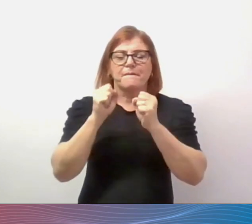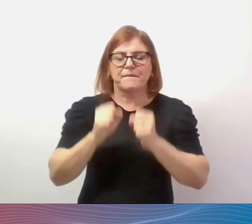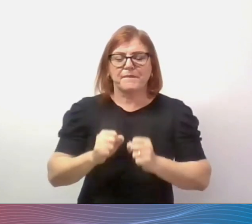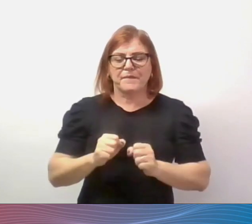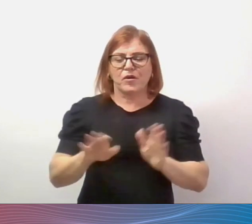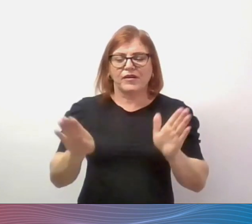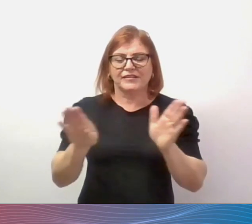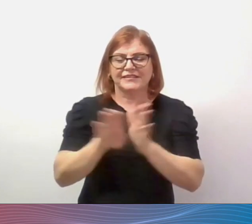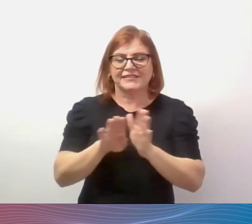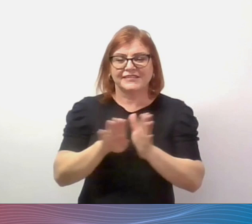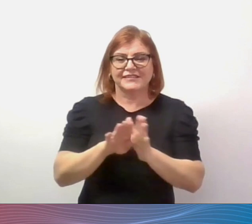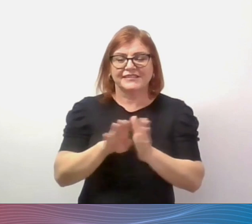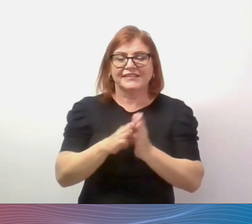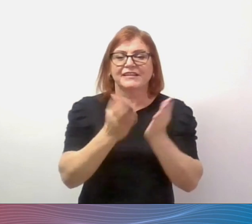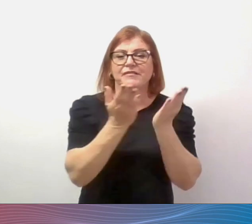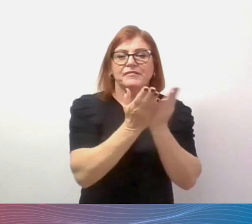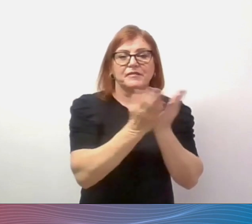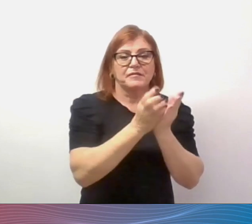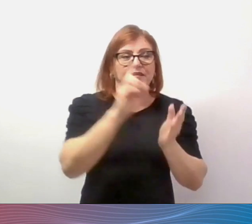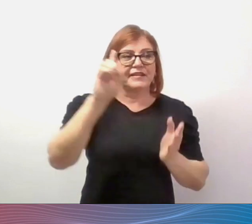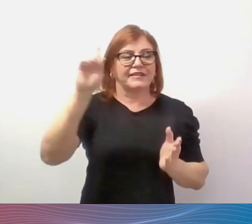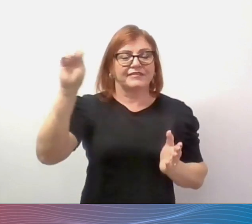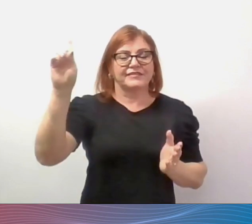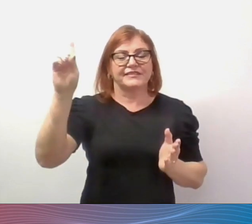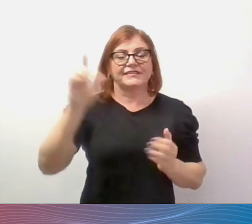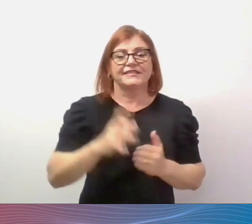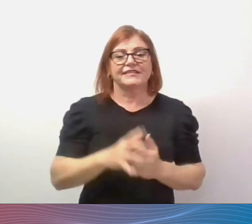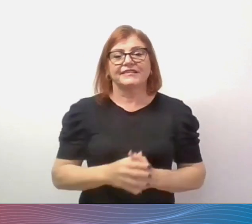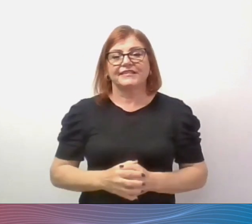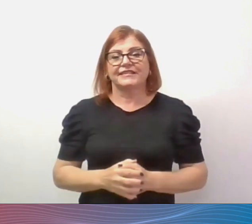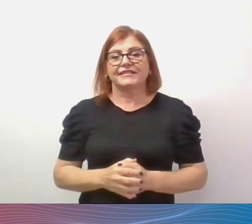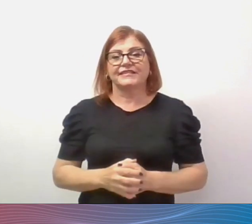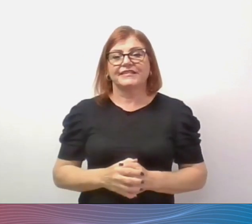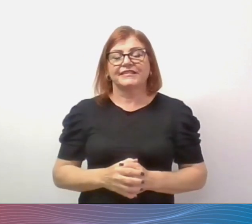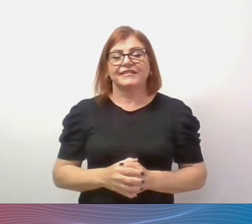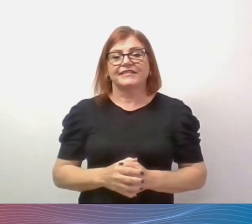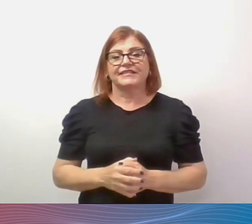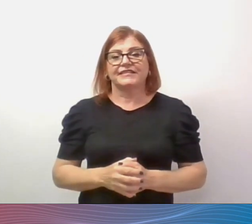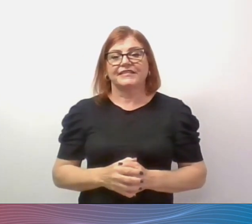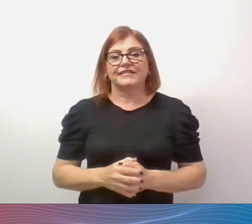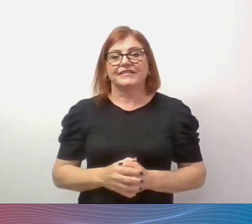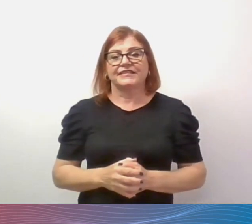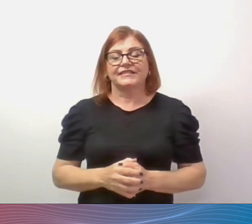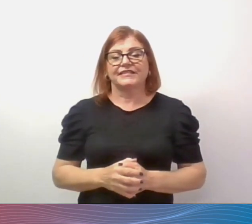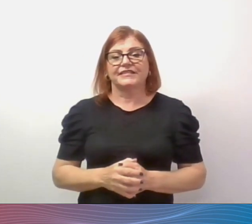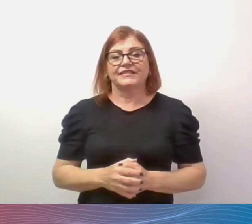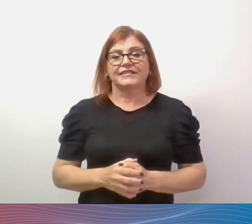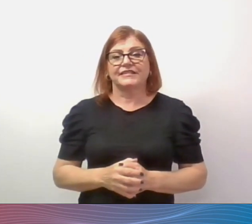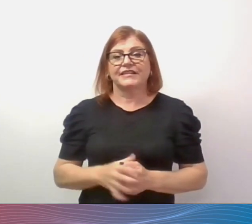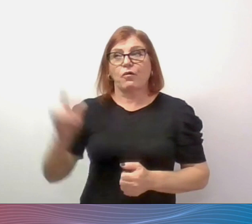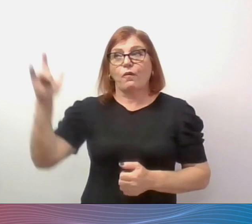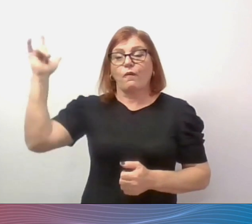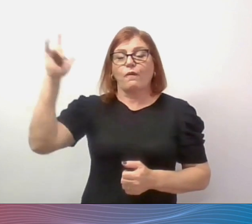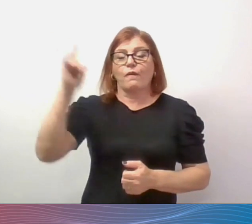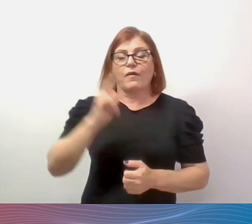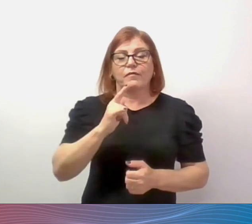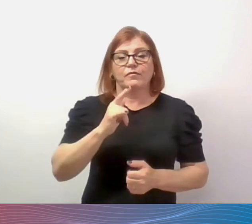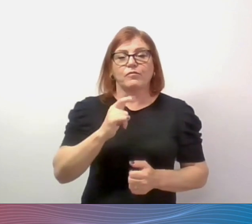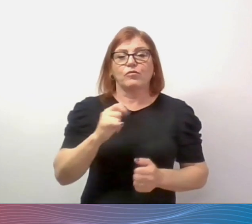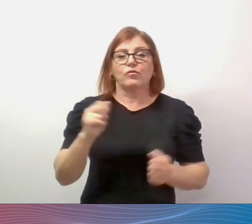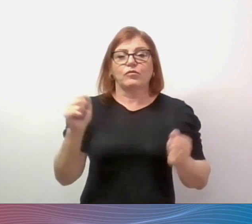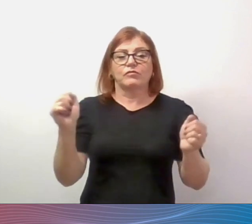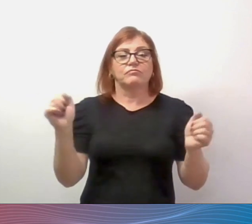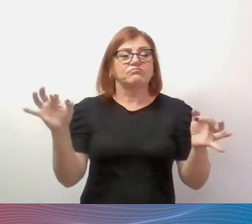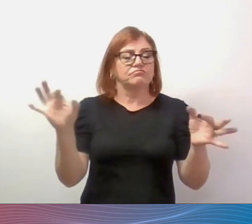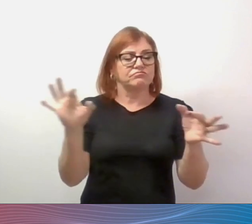Senhor, né? O amor de Deus e a palavra são inseparáveis. So we can only